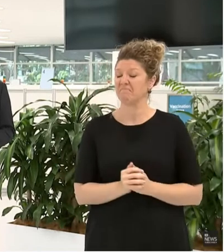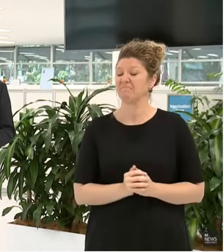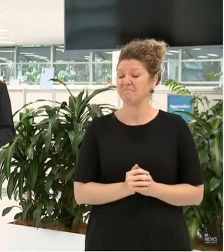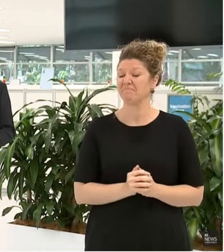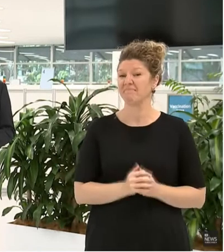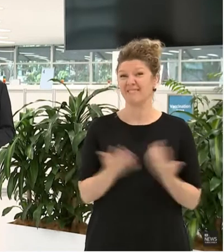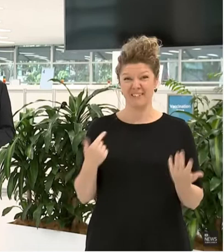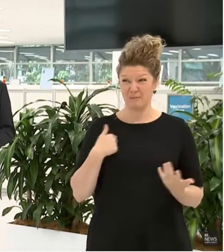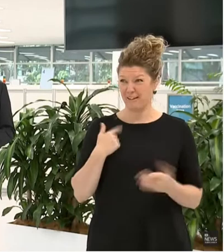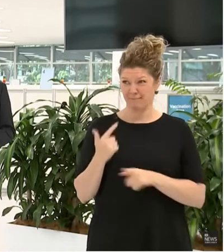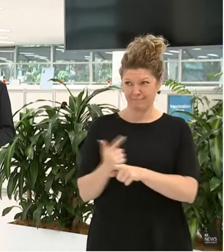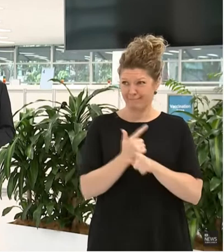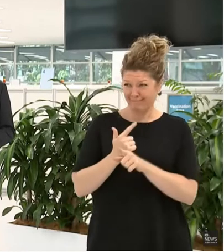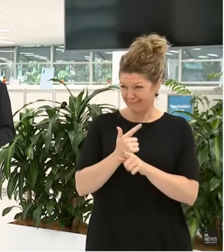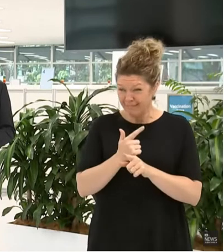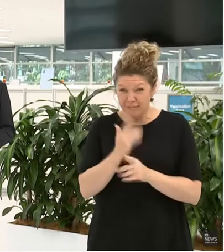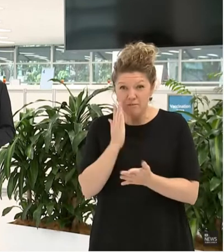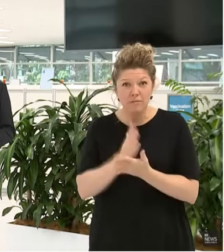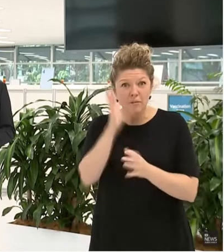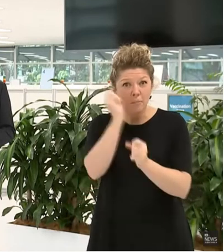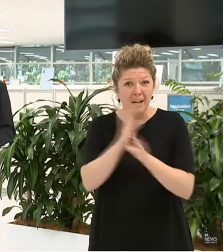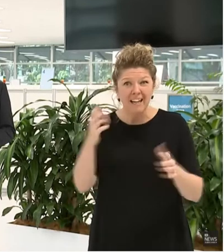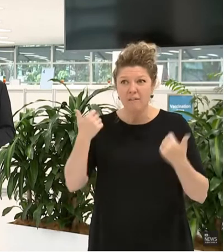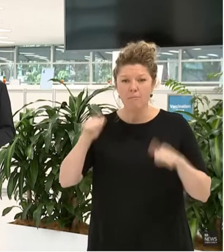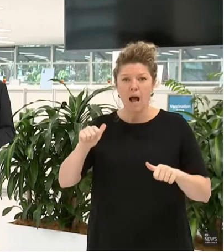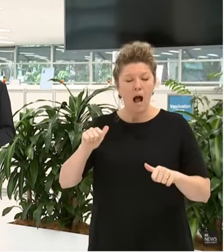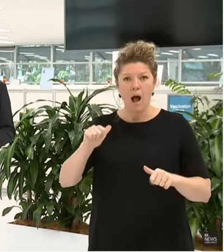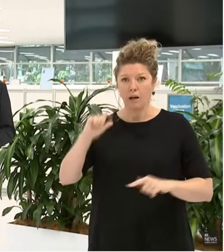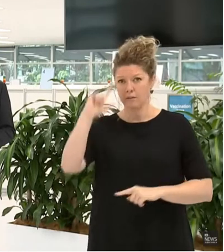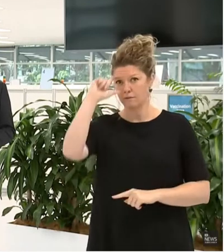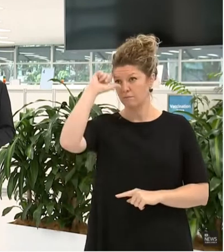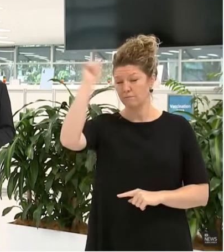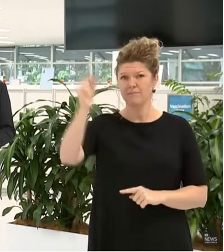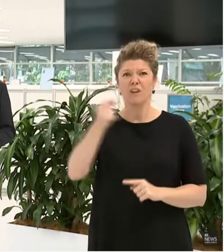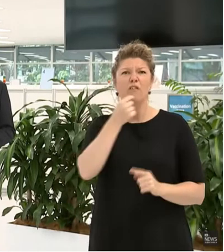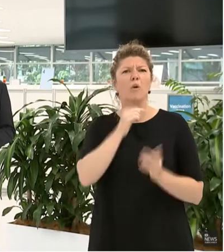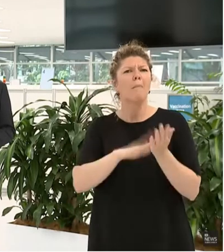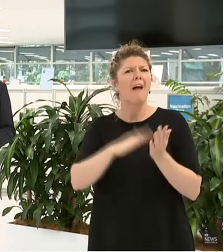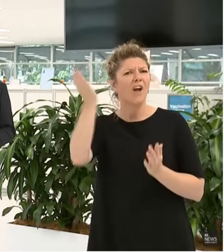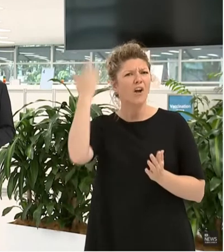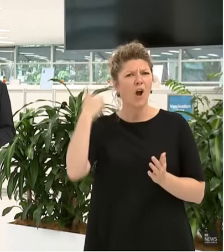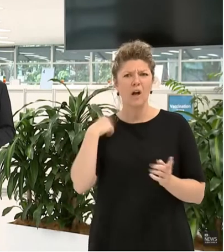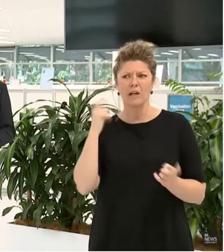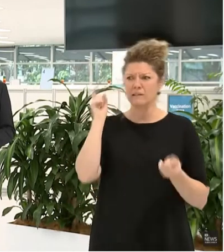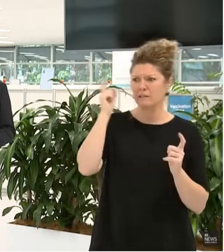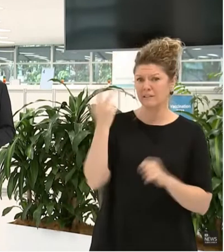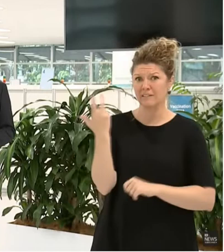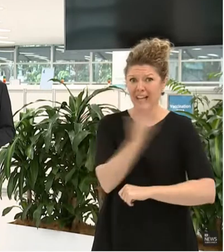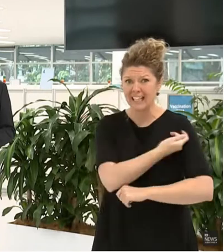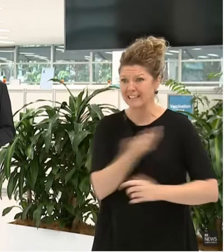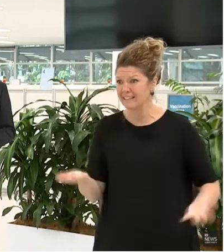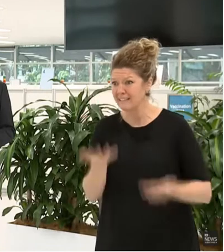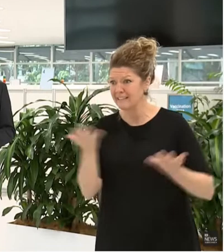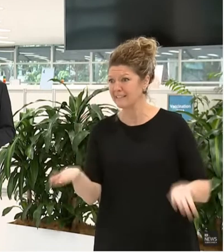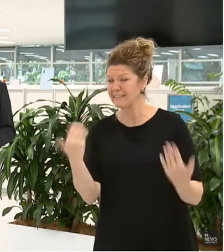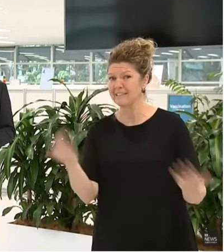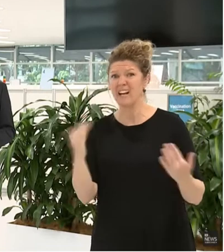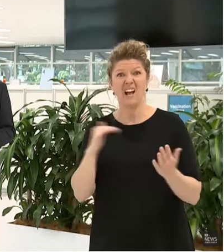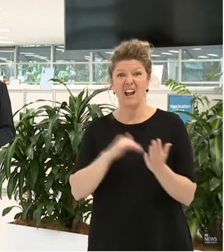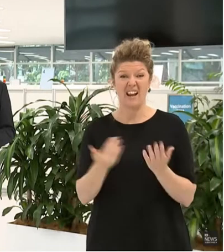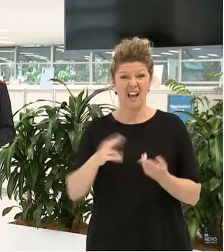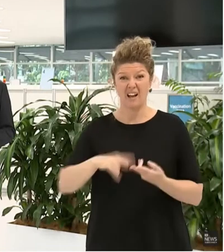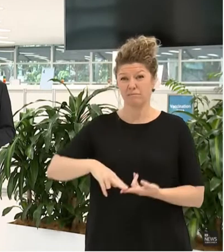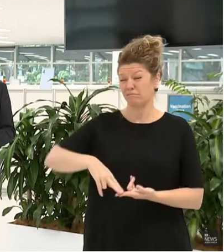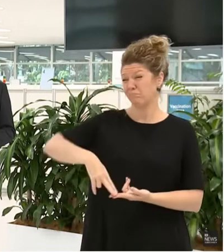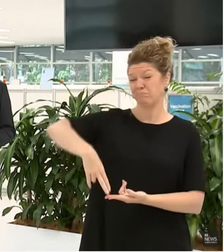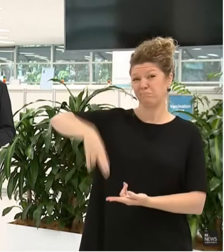never believed that we would reach that rate. When you go back months ago, to be in a position now where we have one of the highest